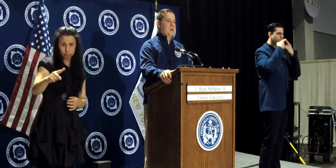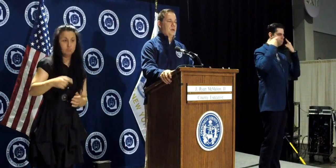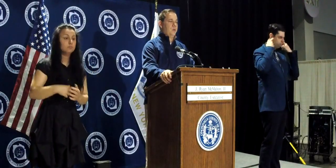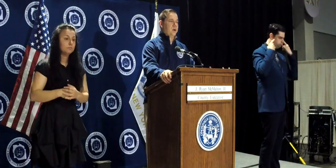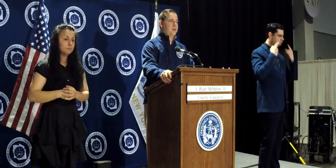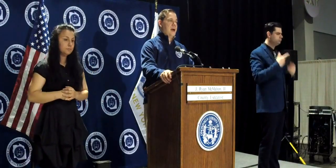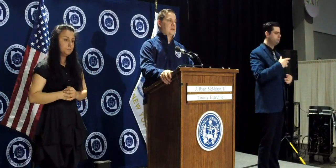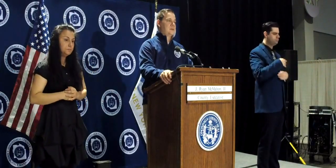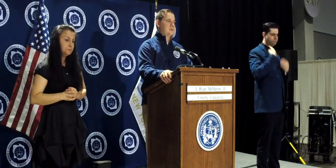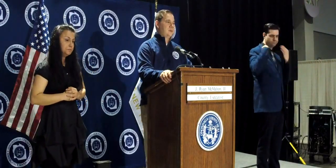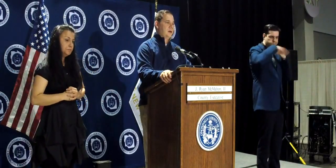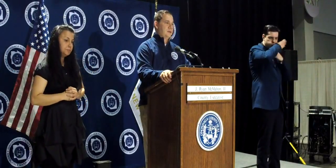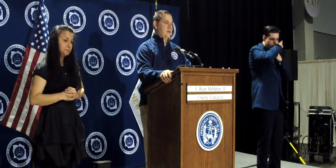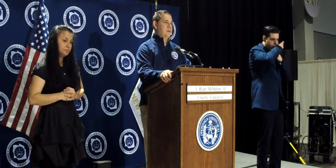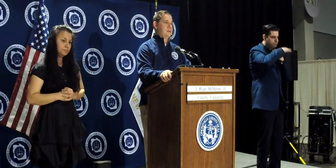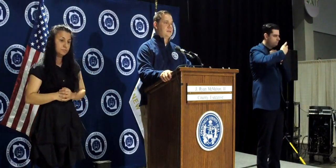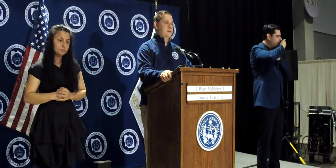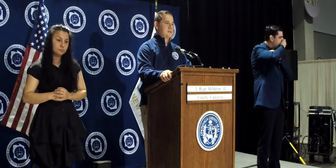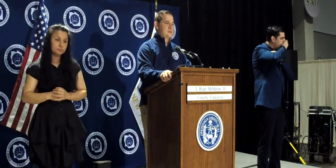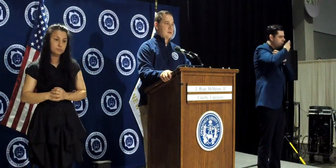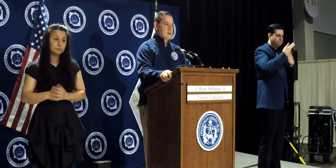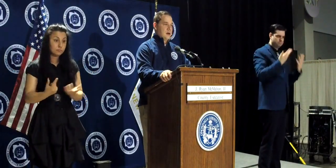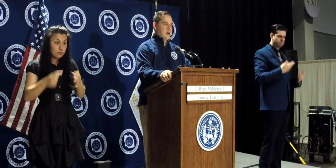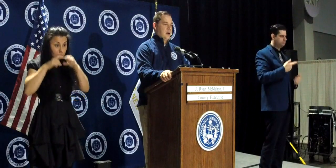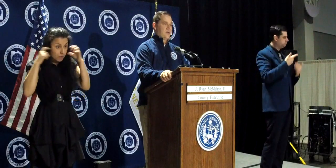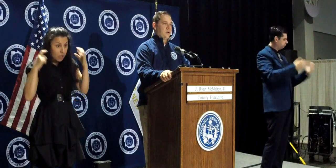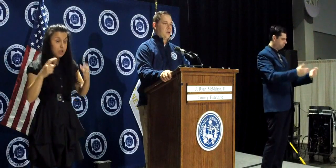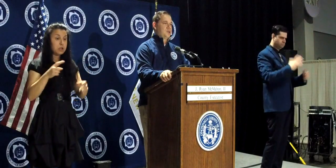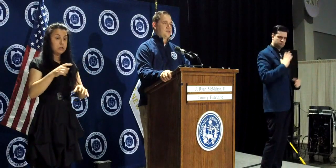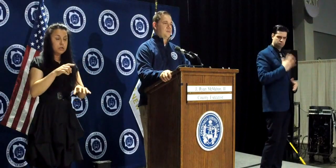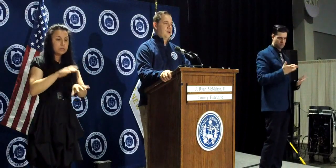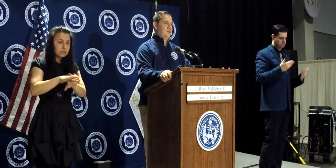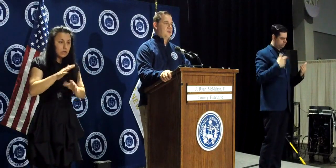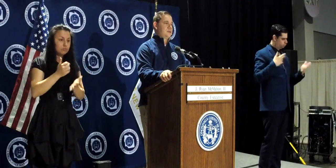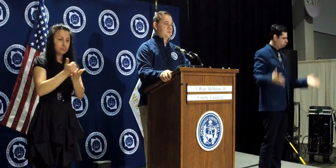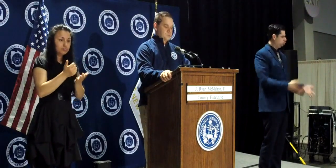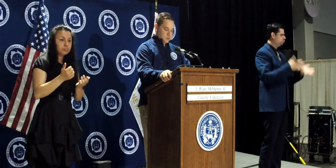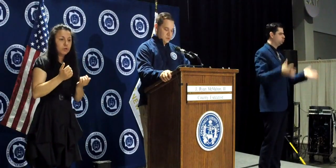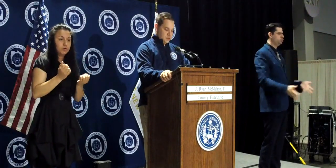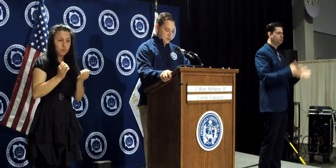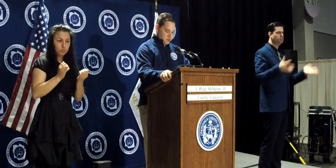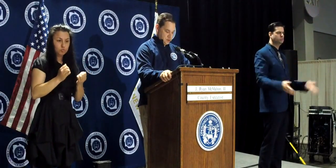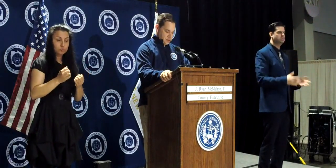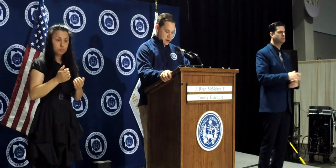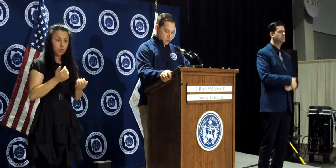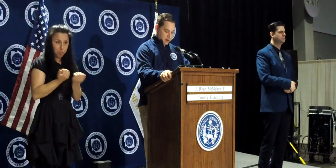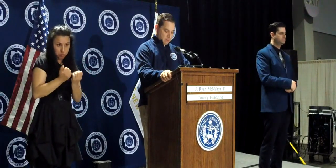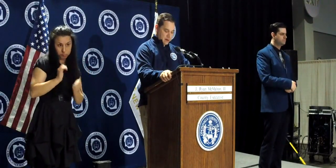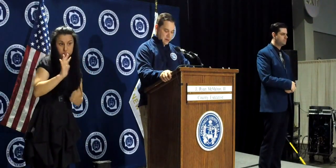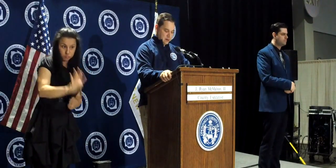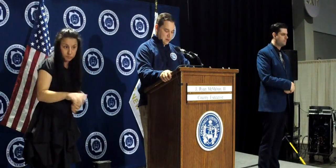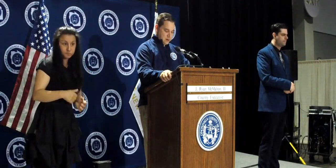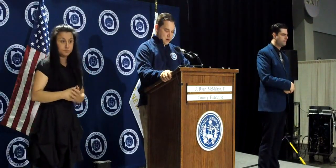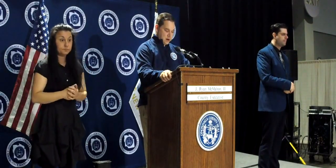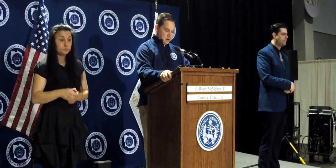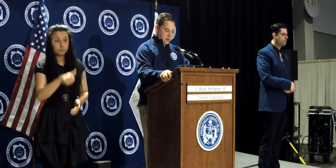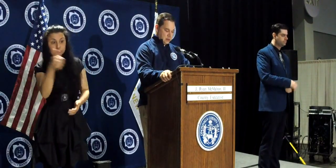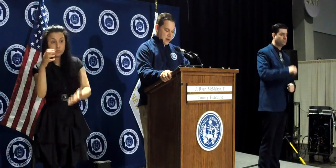harm in wearing a mask. That makes sense. Other countries have done this CDC is now